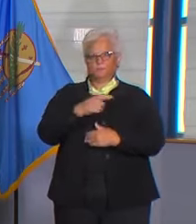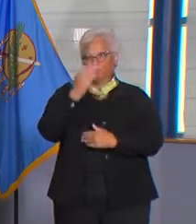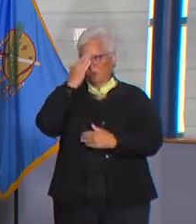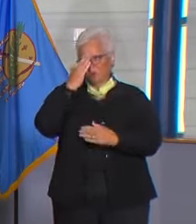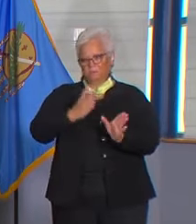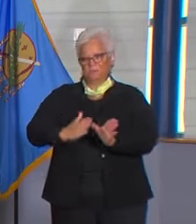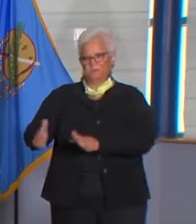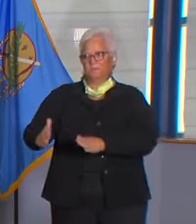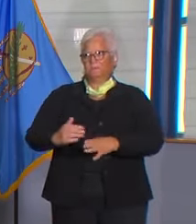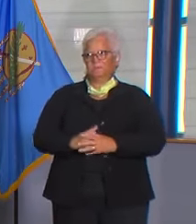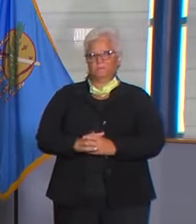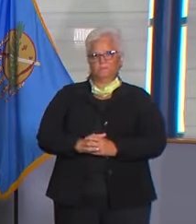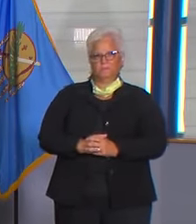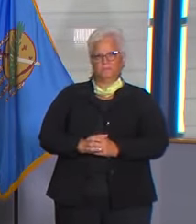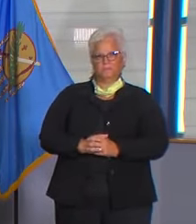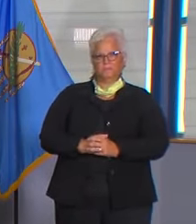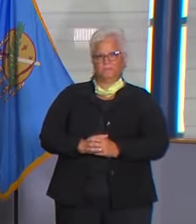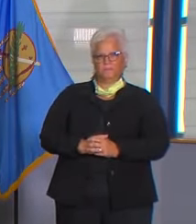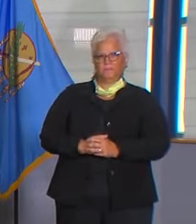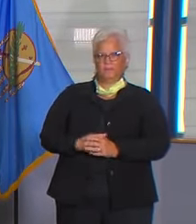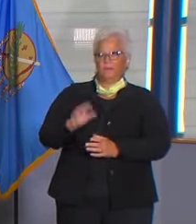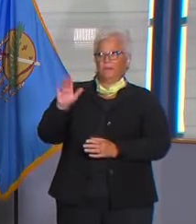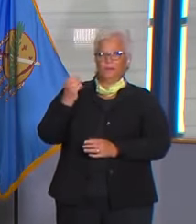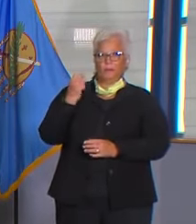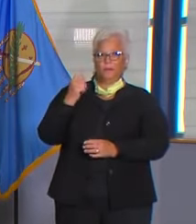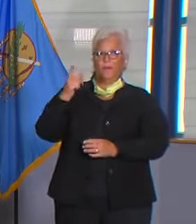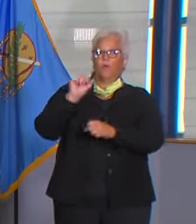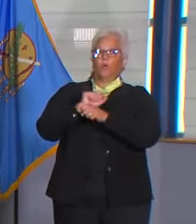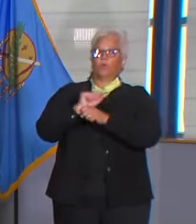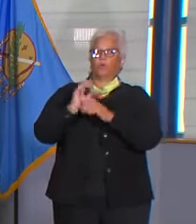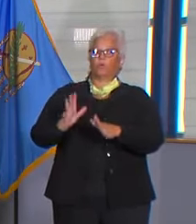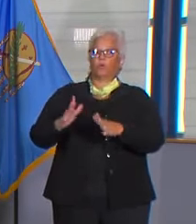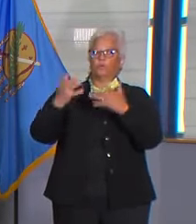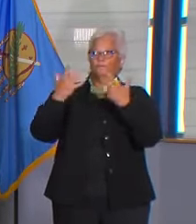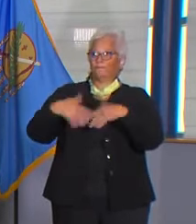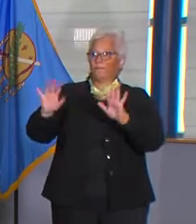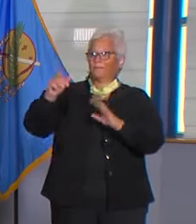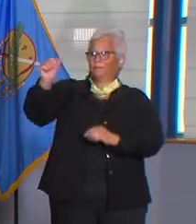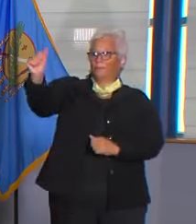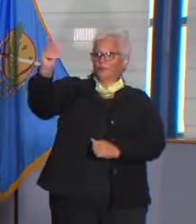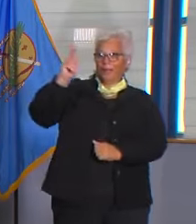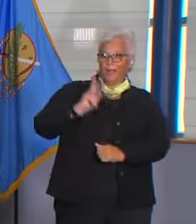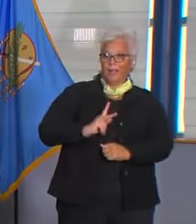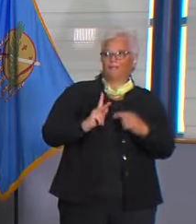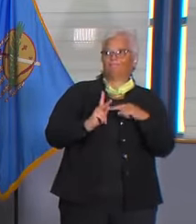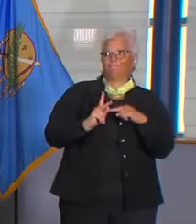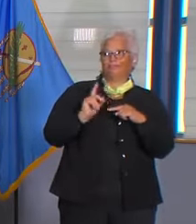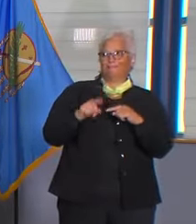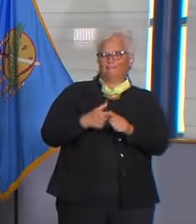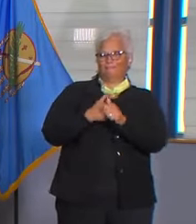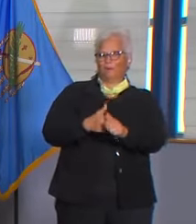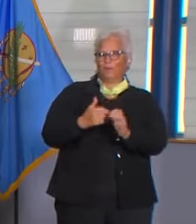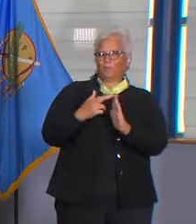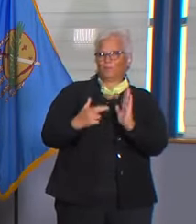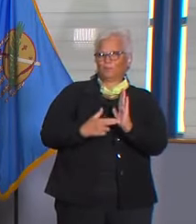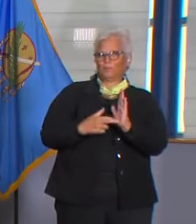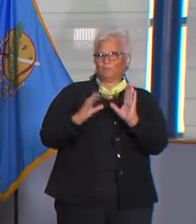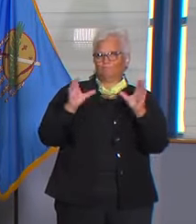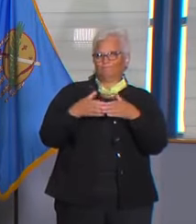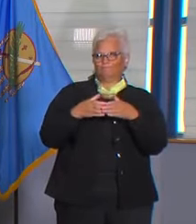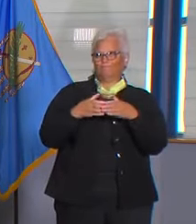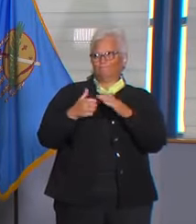with the fire department and the police department to make sure that anybody who was out in the field doing search and rescue, when they come back, will go through a period of isolation and